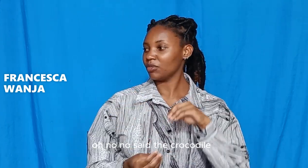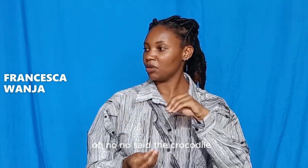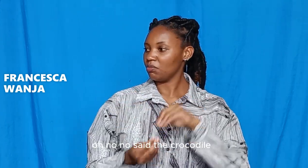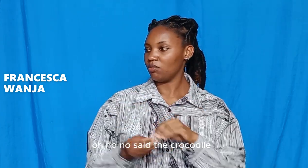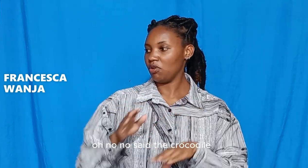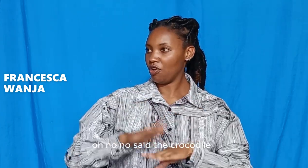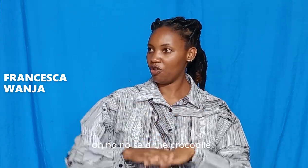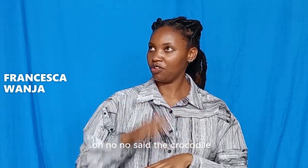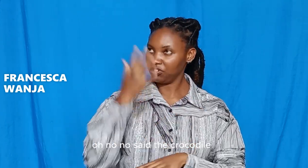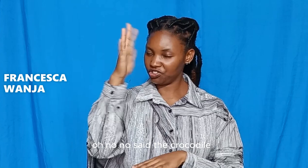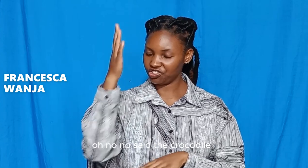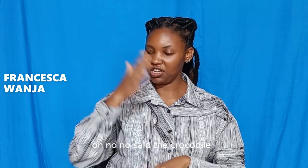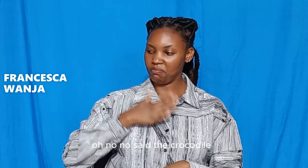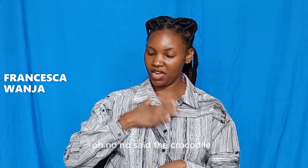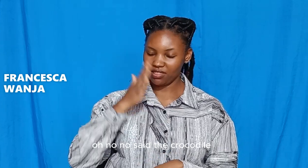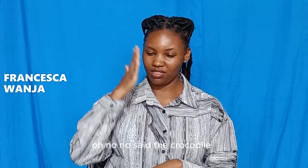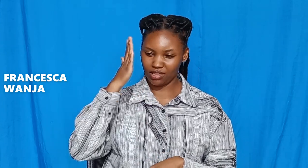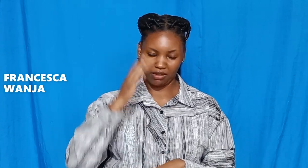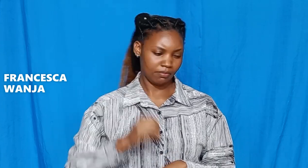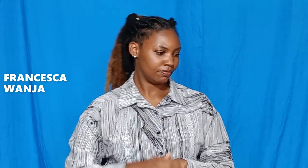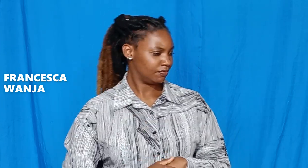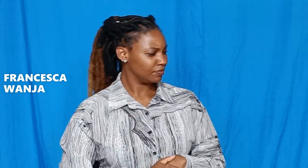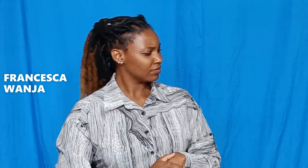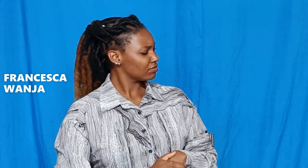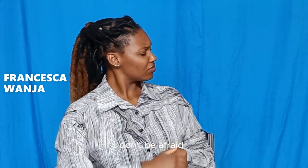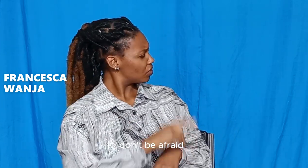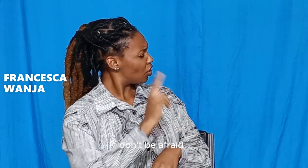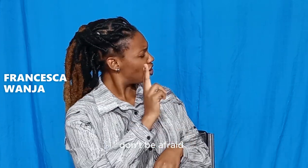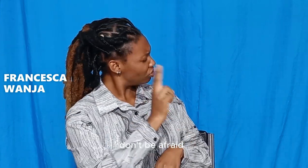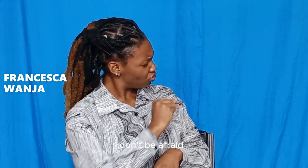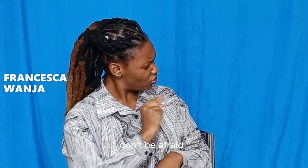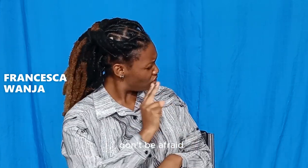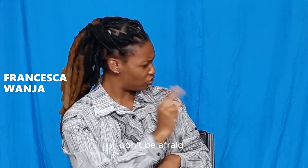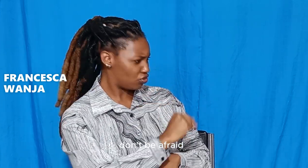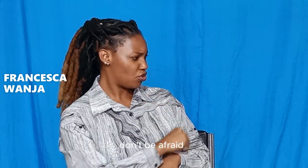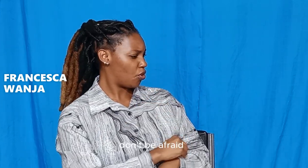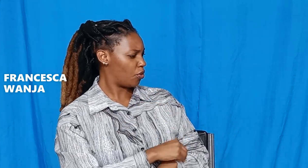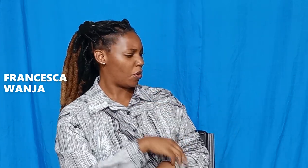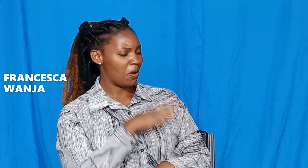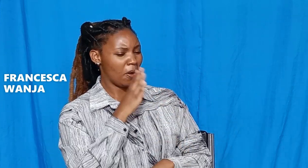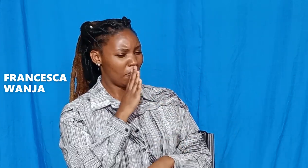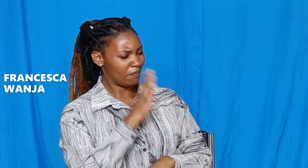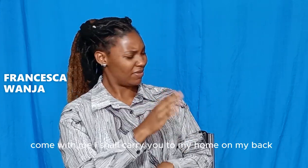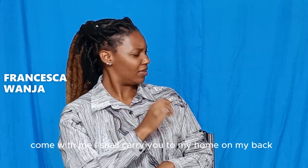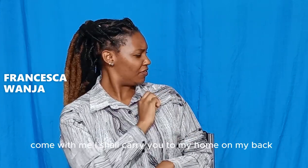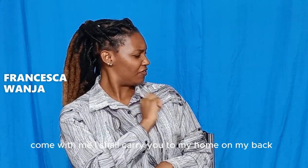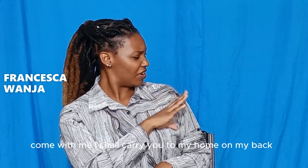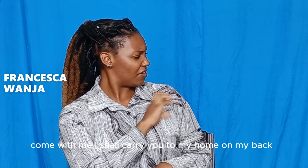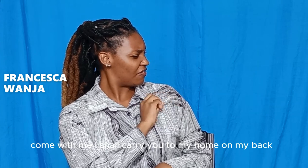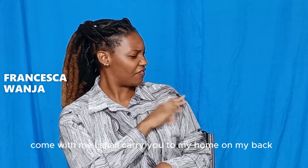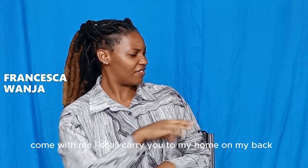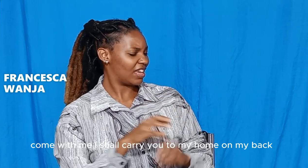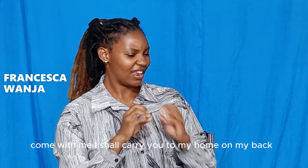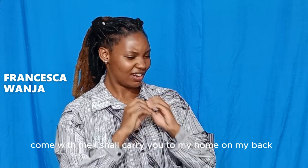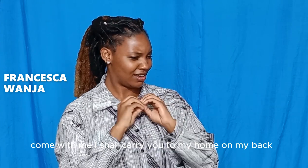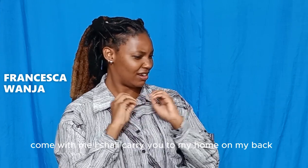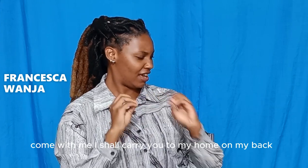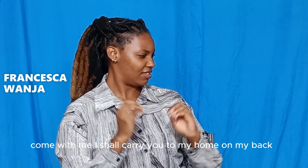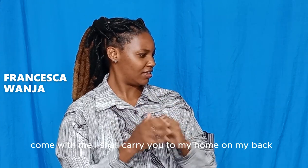no, the crocodile. Don't be afraid. Come with me. I